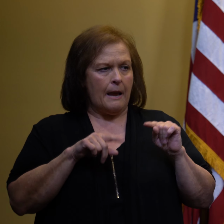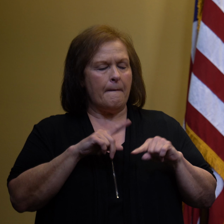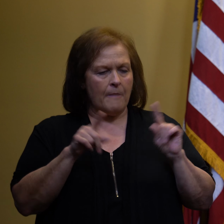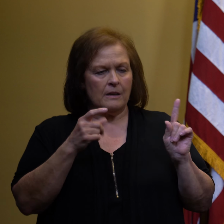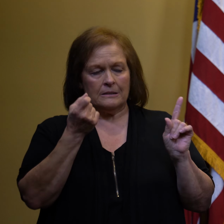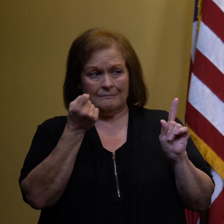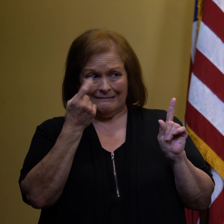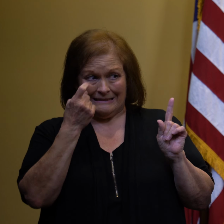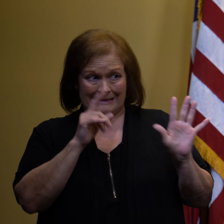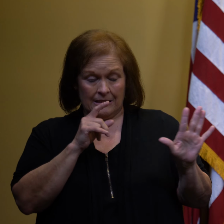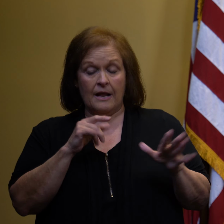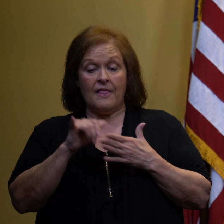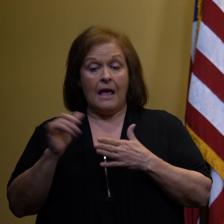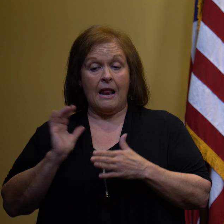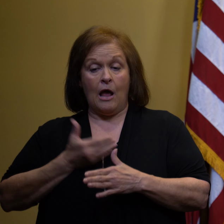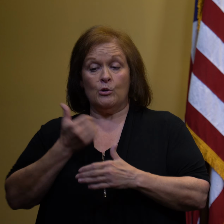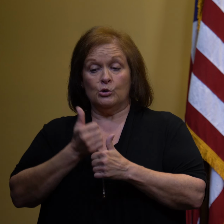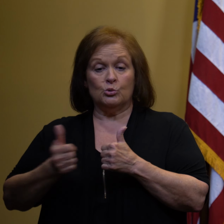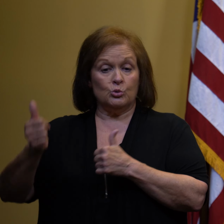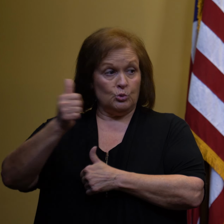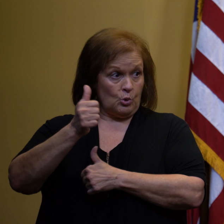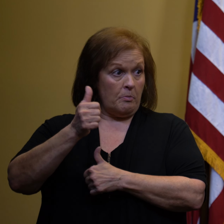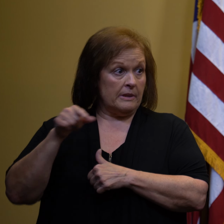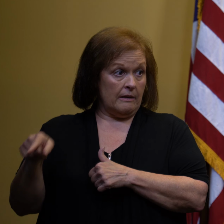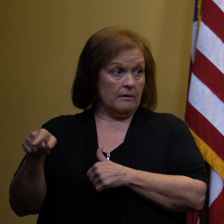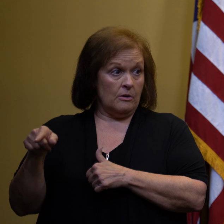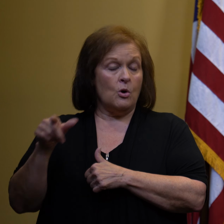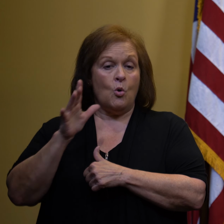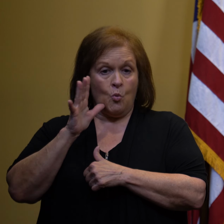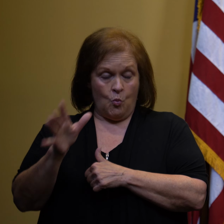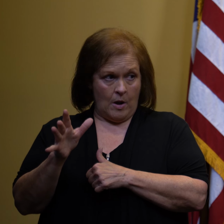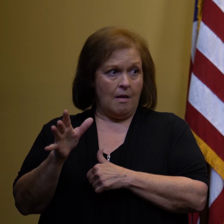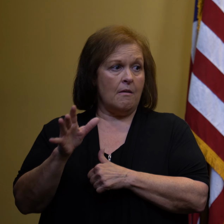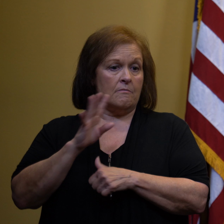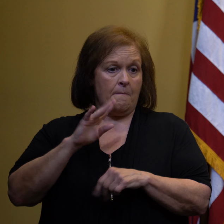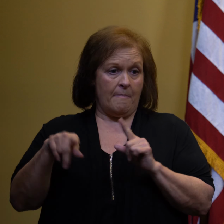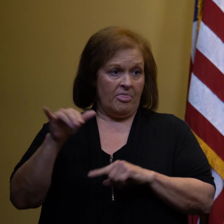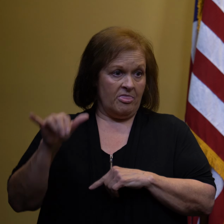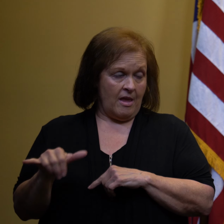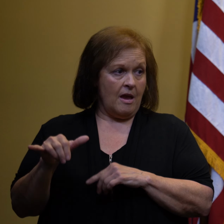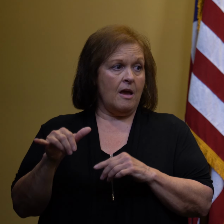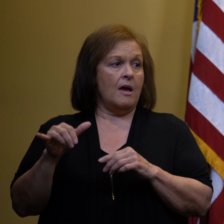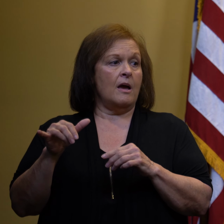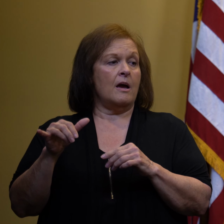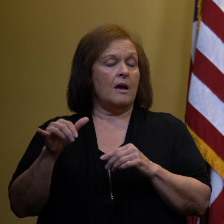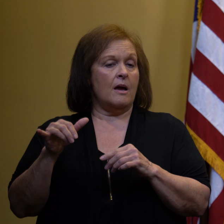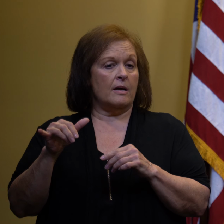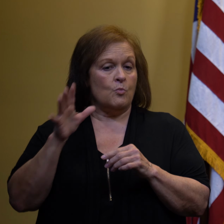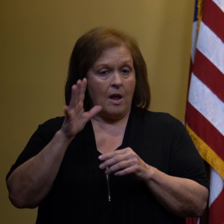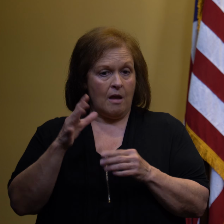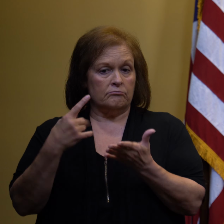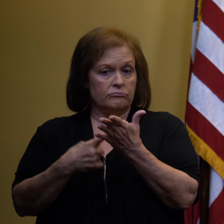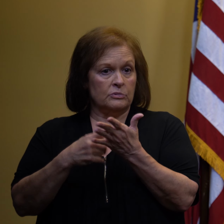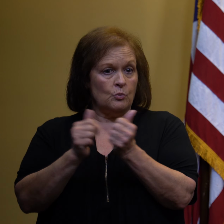understand that our superintendent will be addressing this with the media, but at